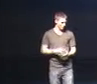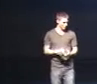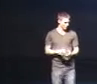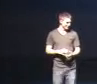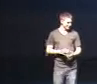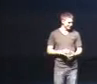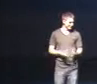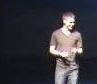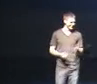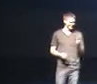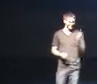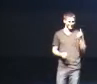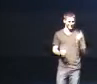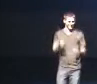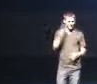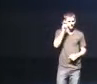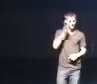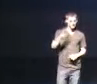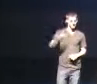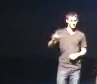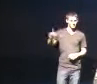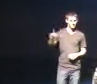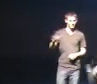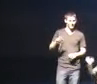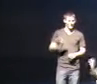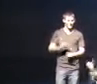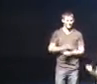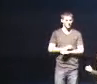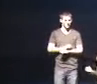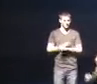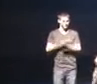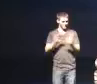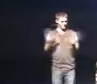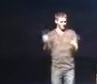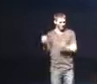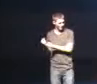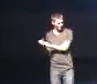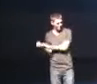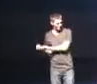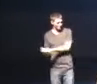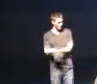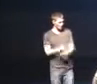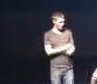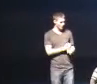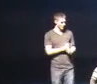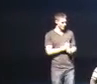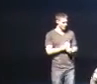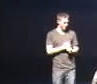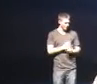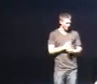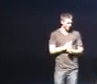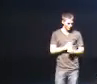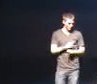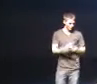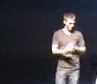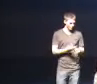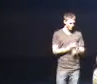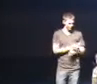The ball goes up, like the moon's so bright, swings his bat with all his might. And the world's so